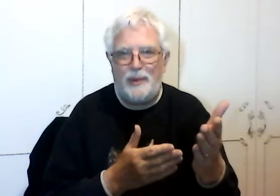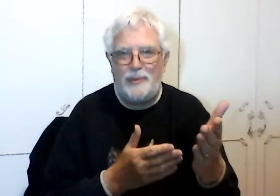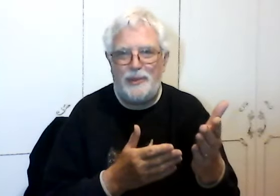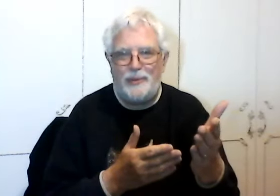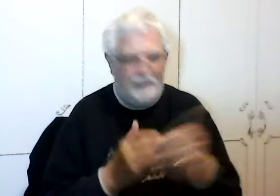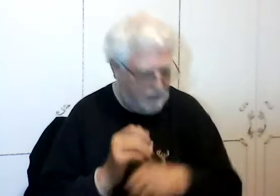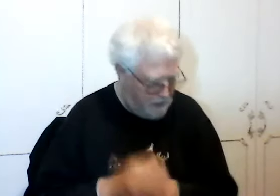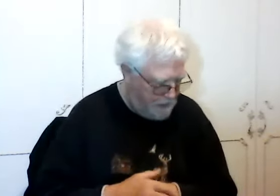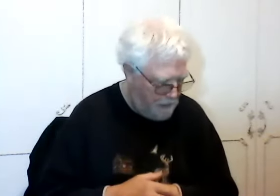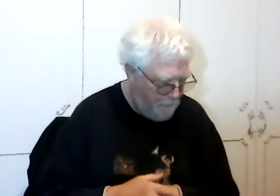two.